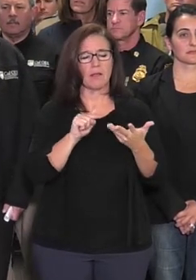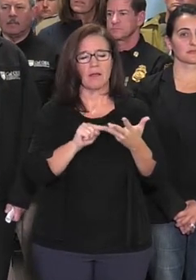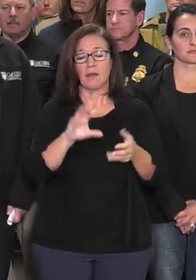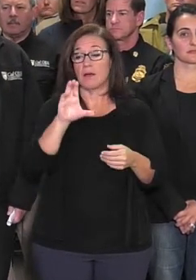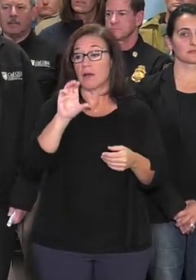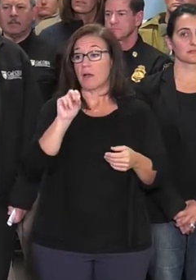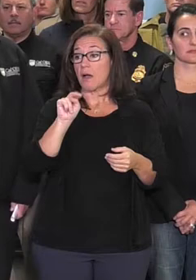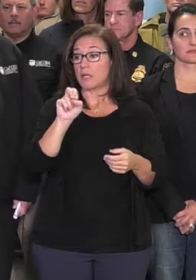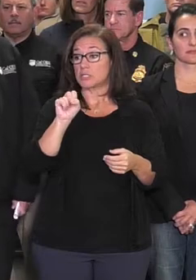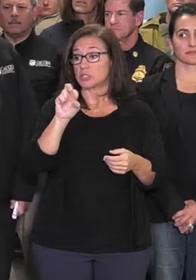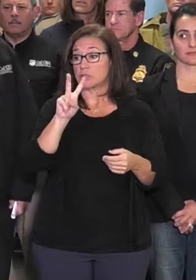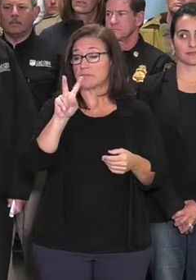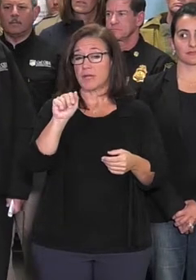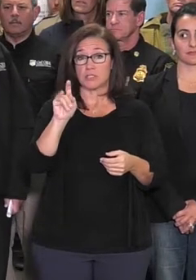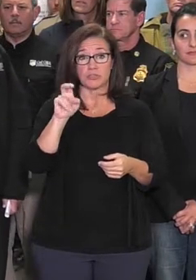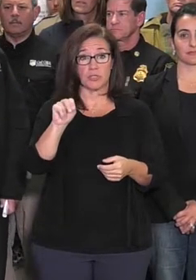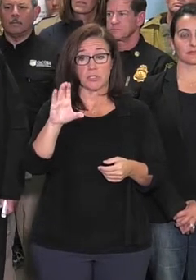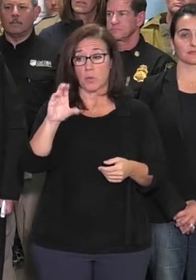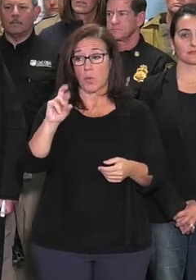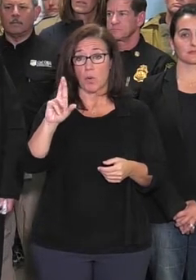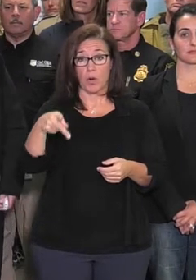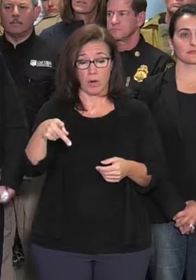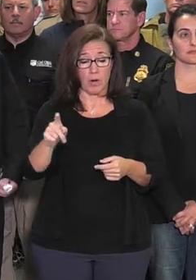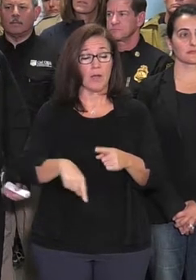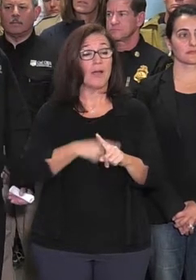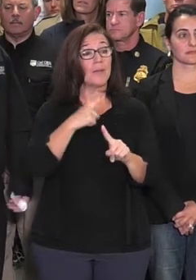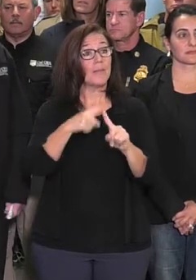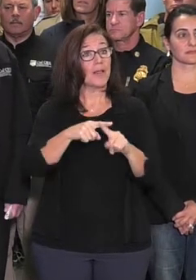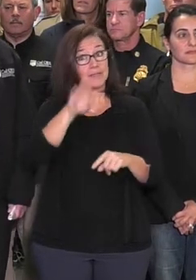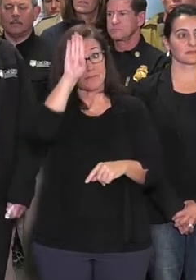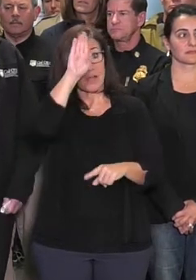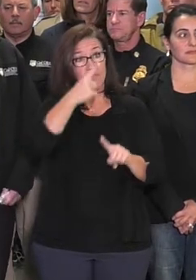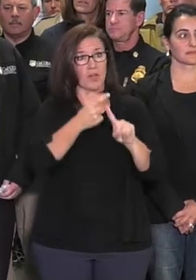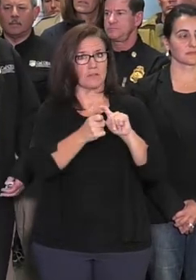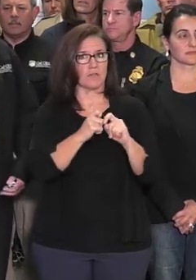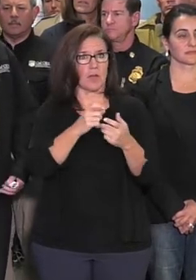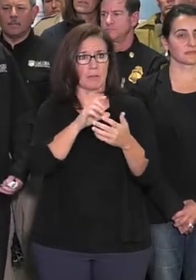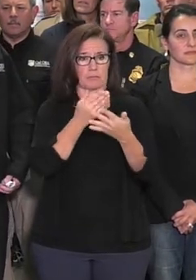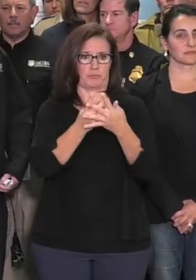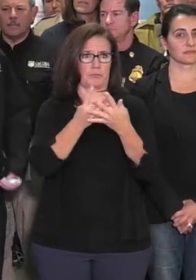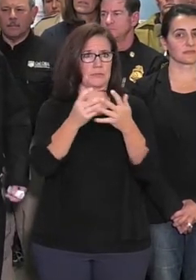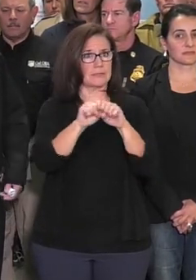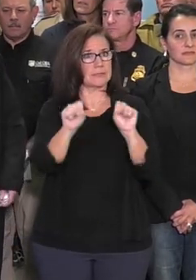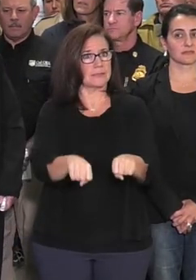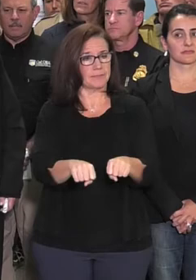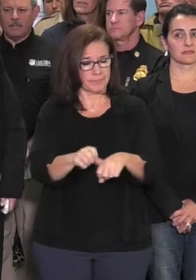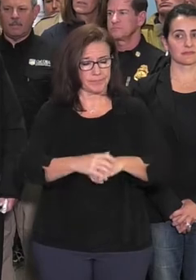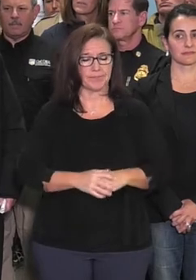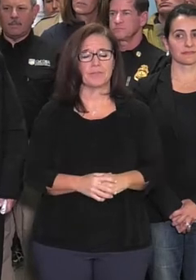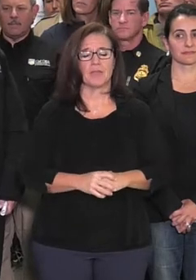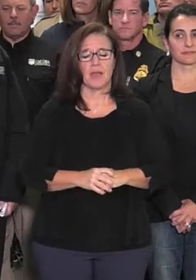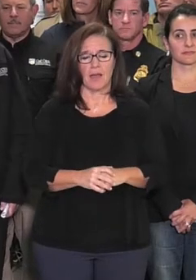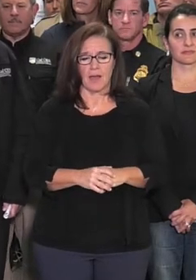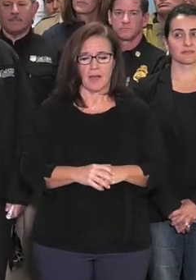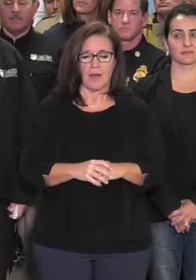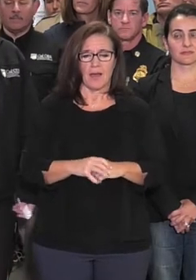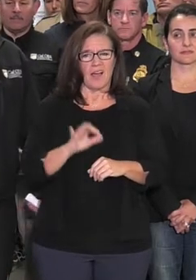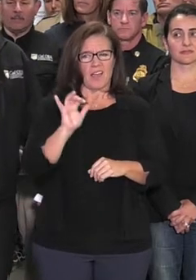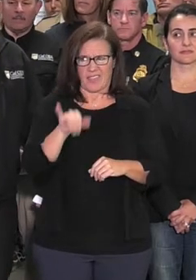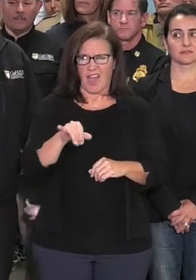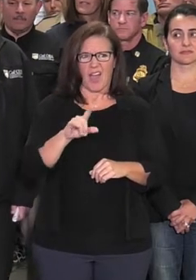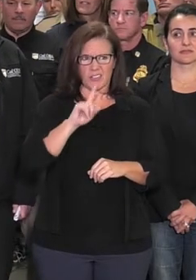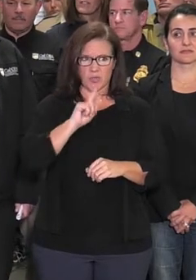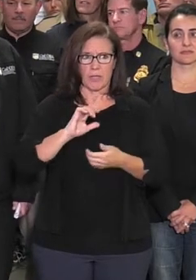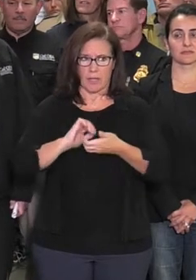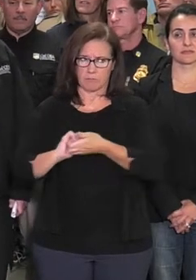the firefighters from the Department of Corrections. This is truly a joint effort on the part of a lot of people, and